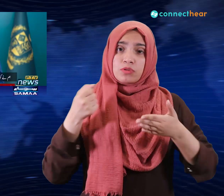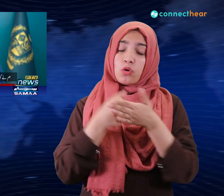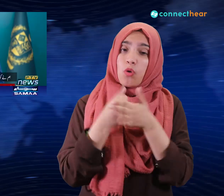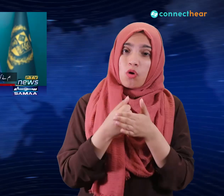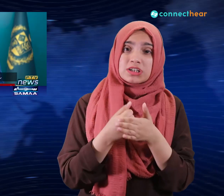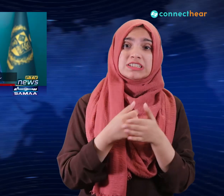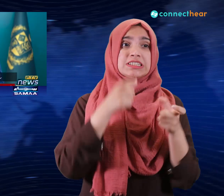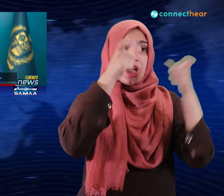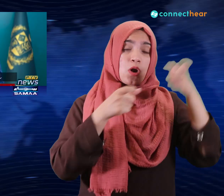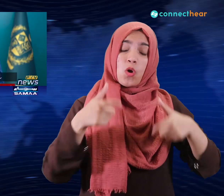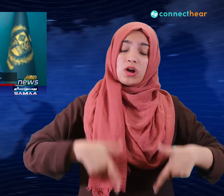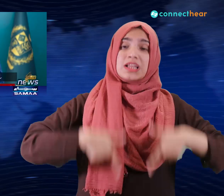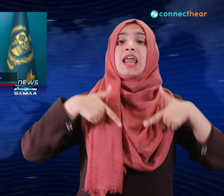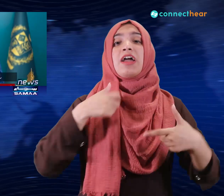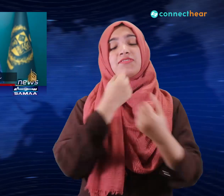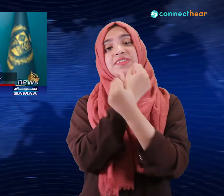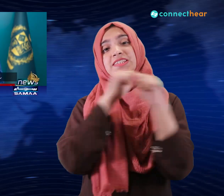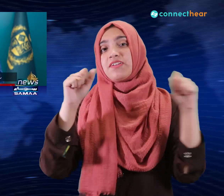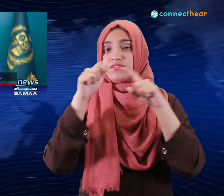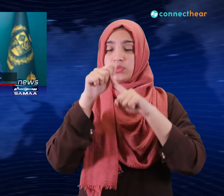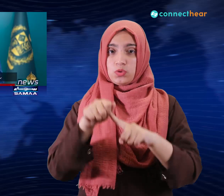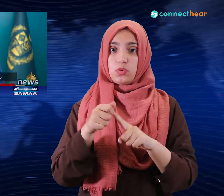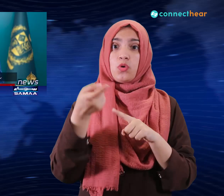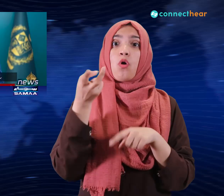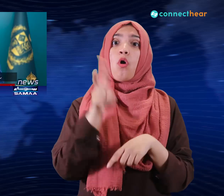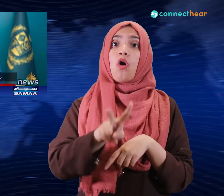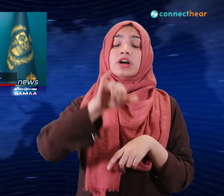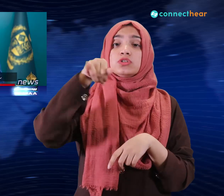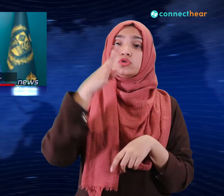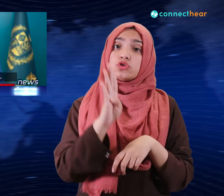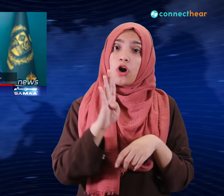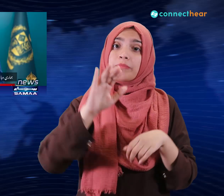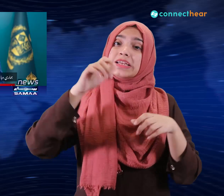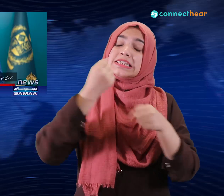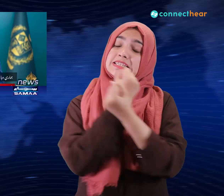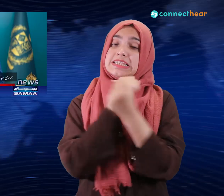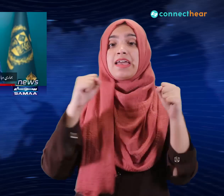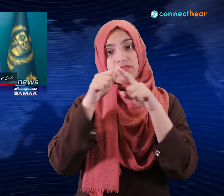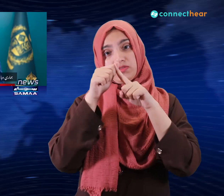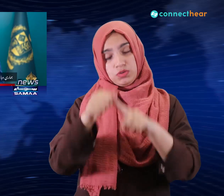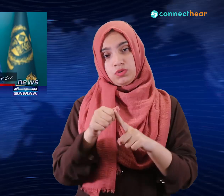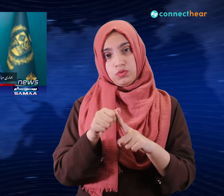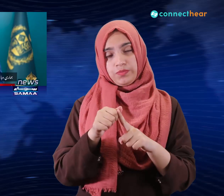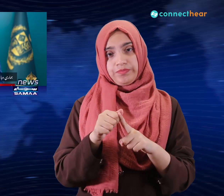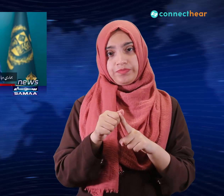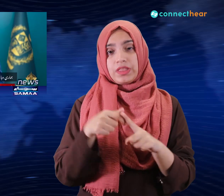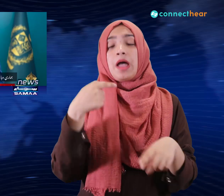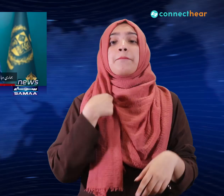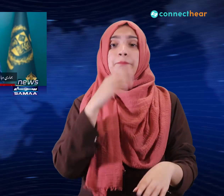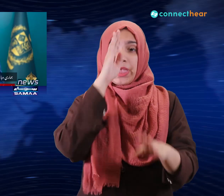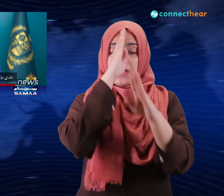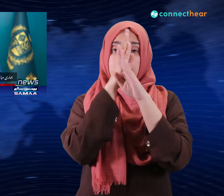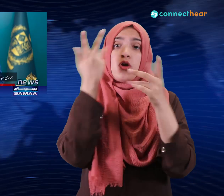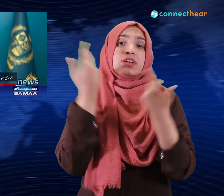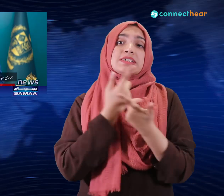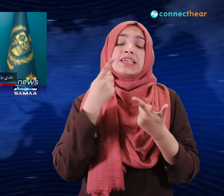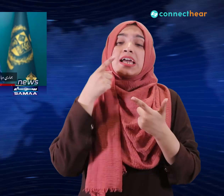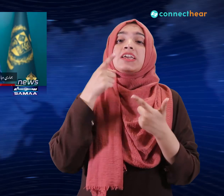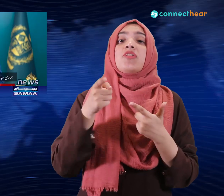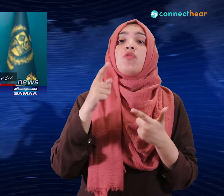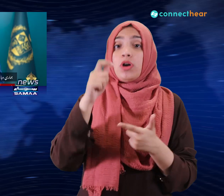lives and at the same time livelihoods. I appreciate the international recognition of our